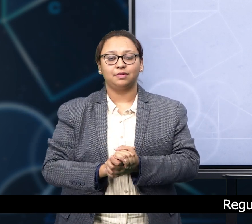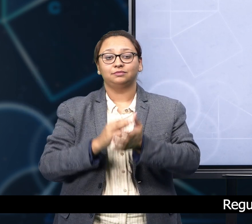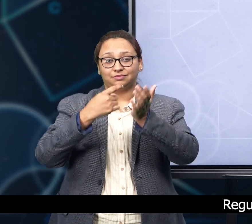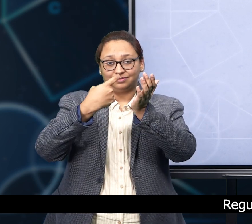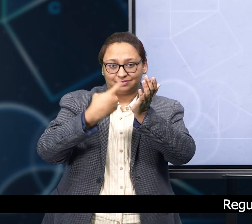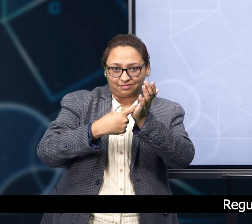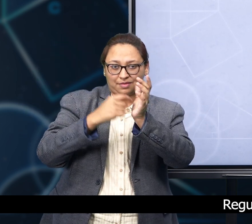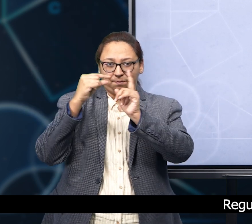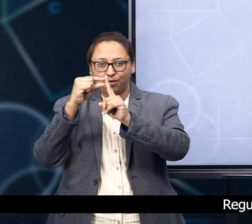regular polygons,